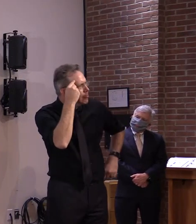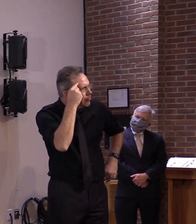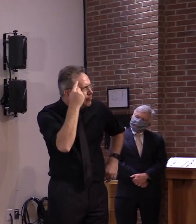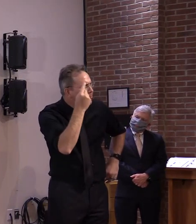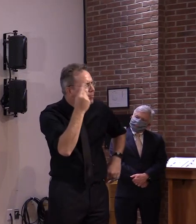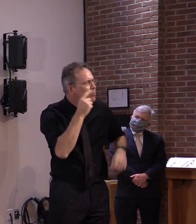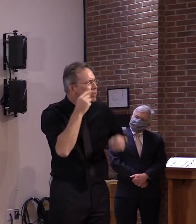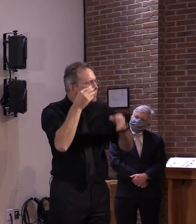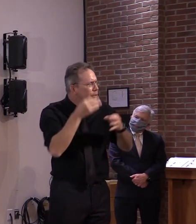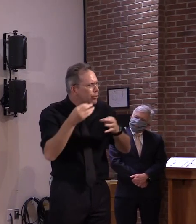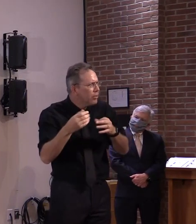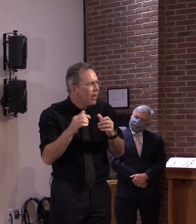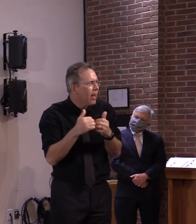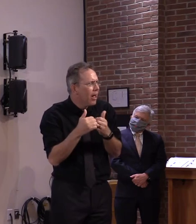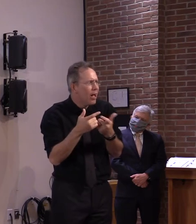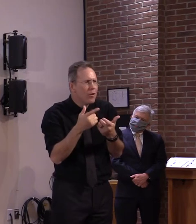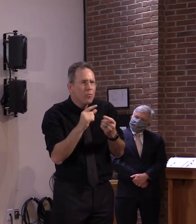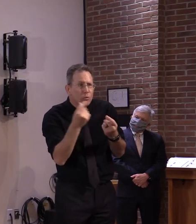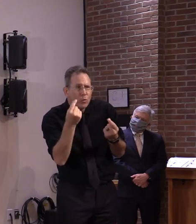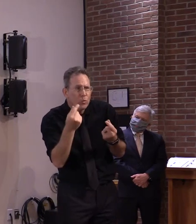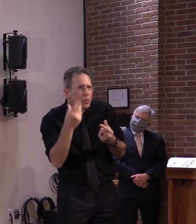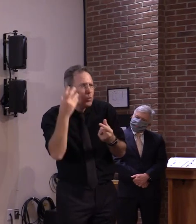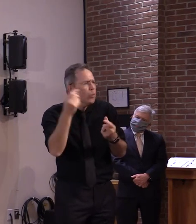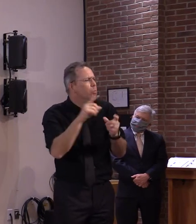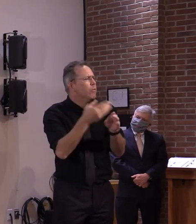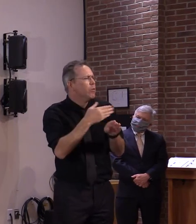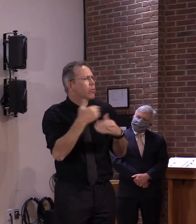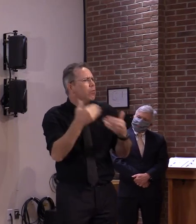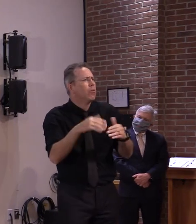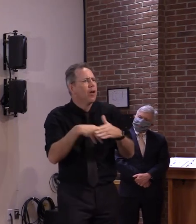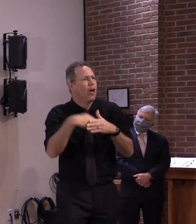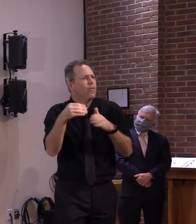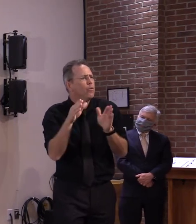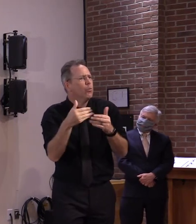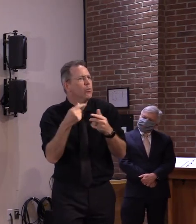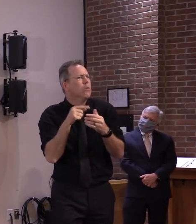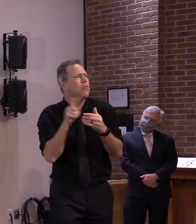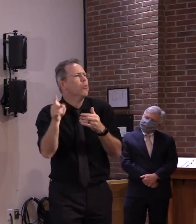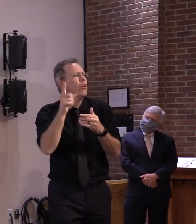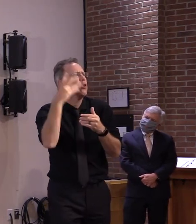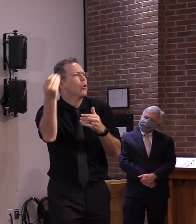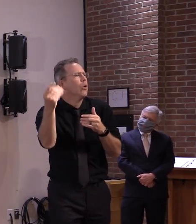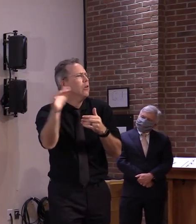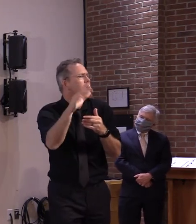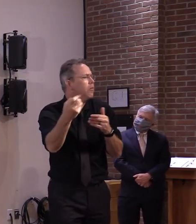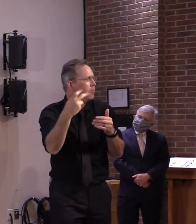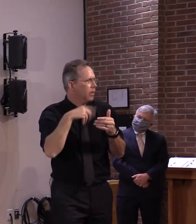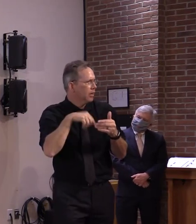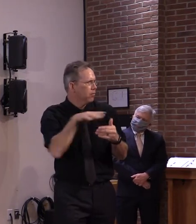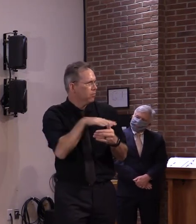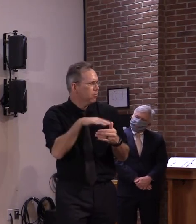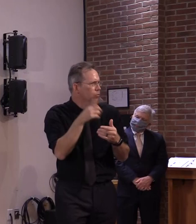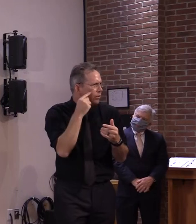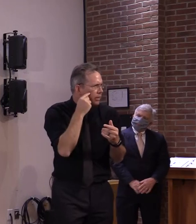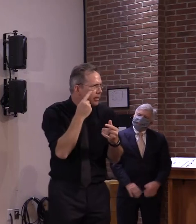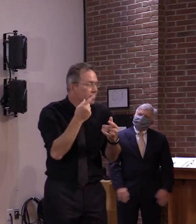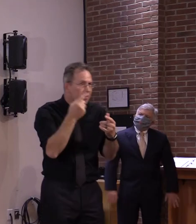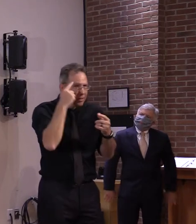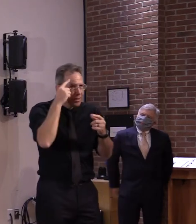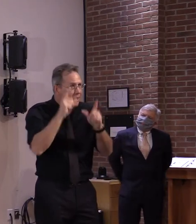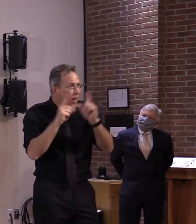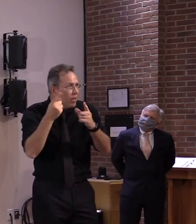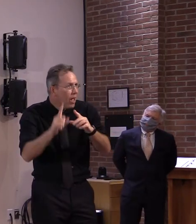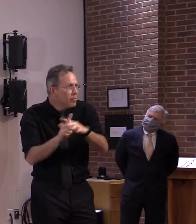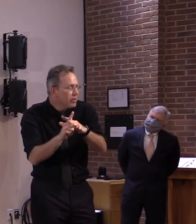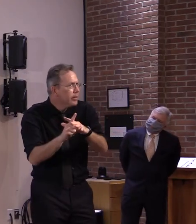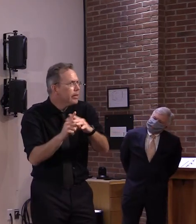that on or close to the seventh day after the Halloween events that might